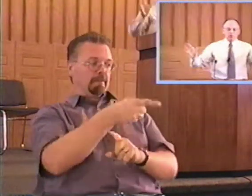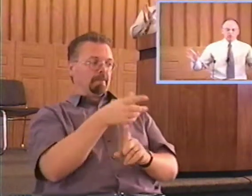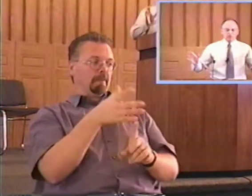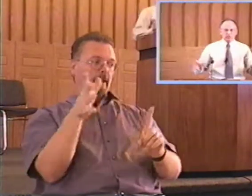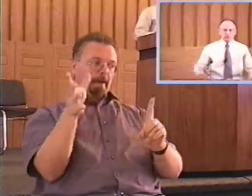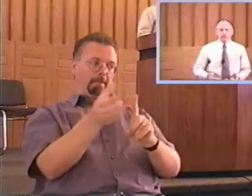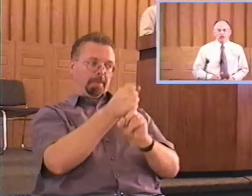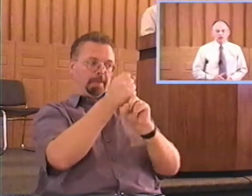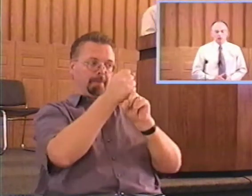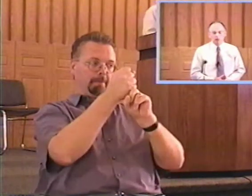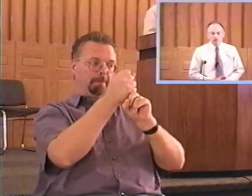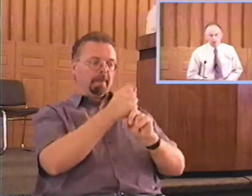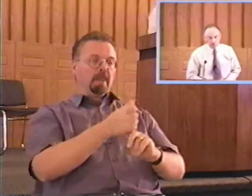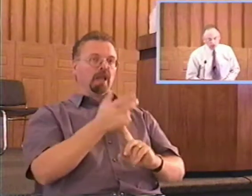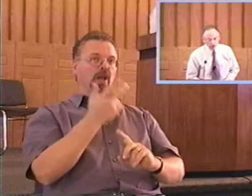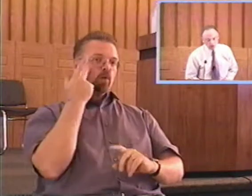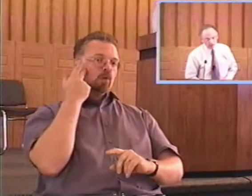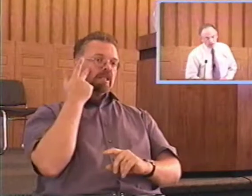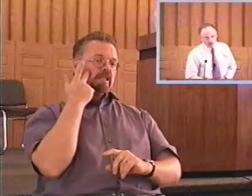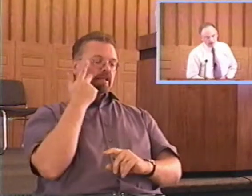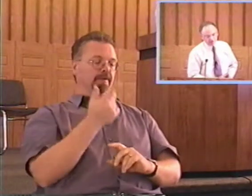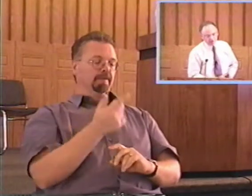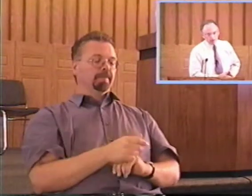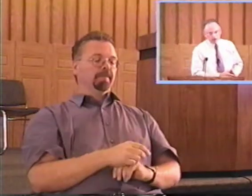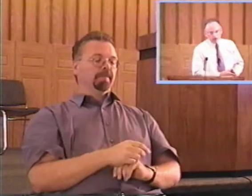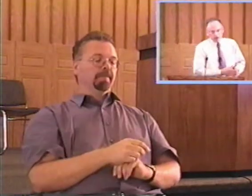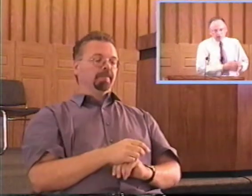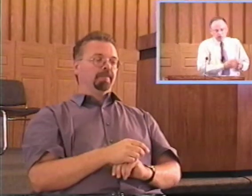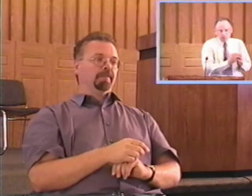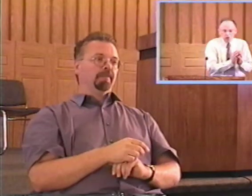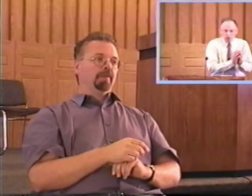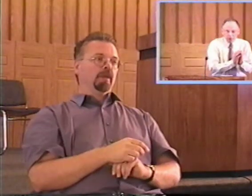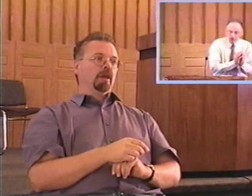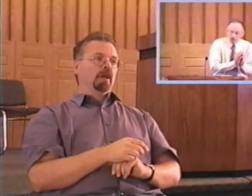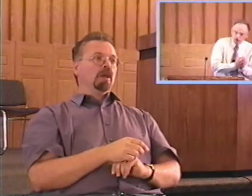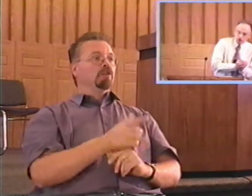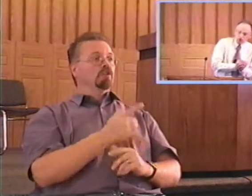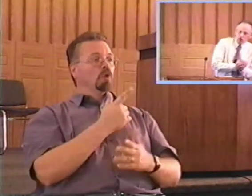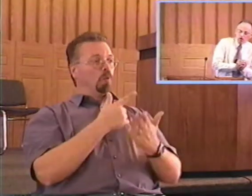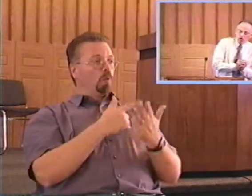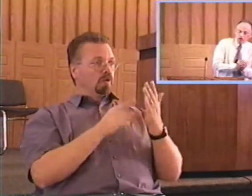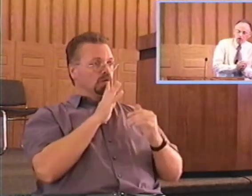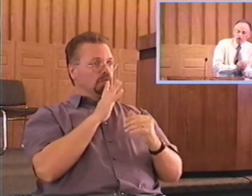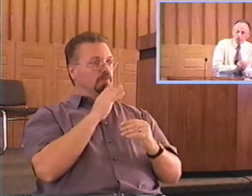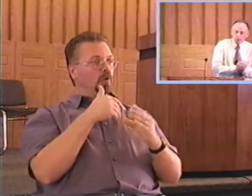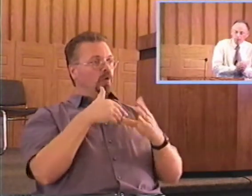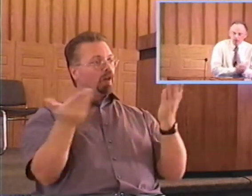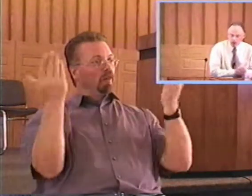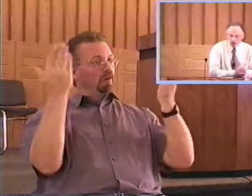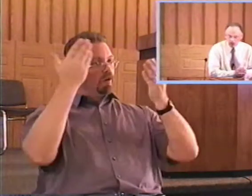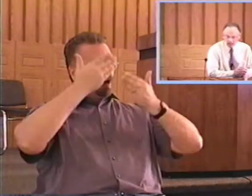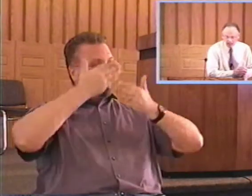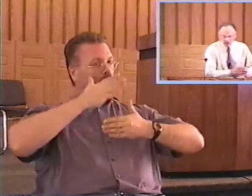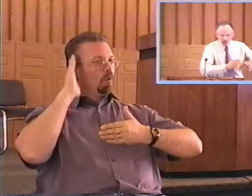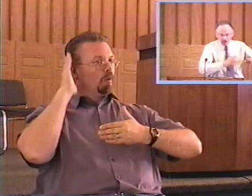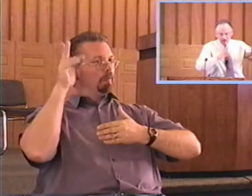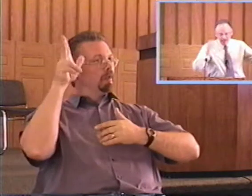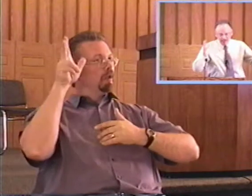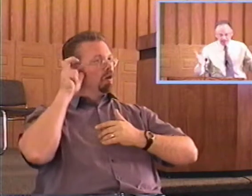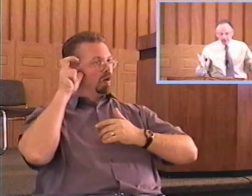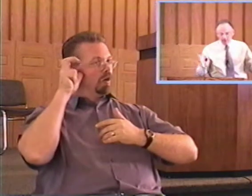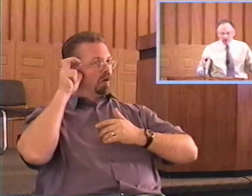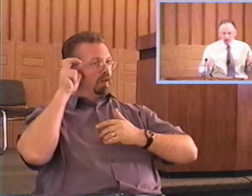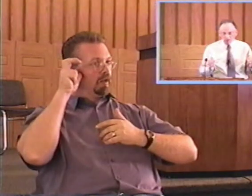it's going to be seen and going to be known. Therefore, what you have spoken in the dark will be heard in